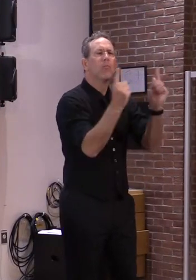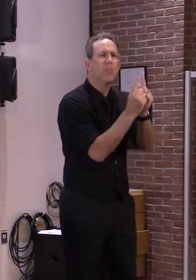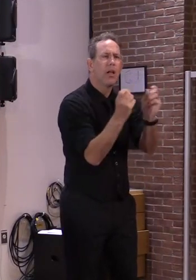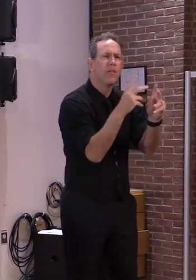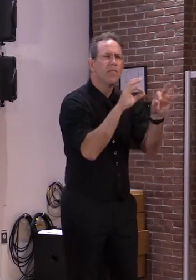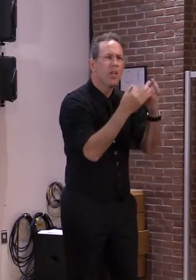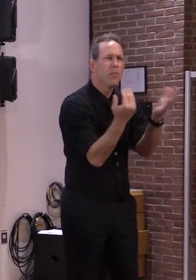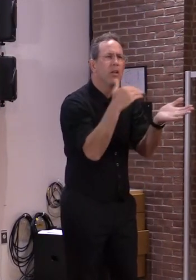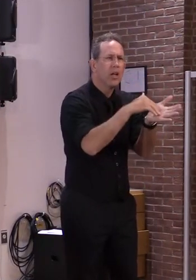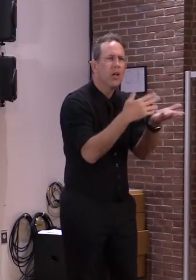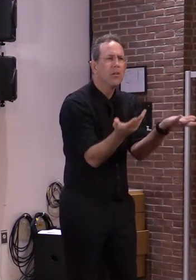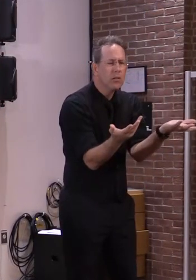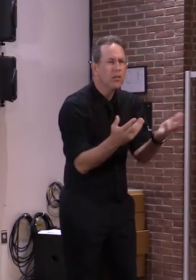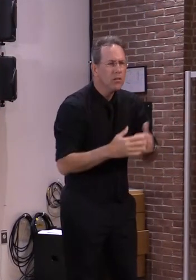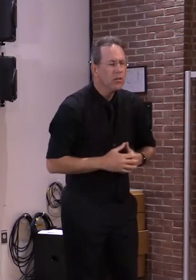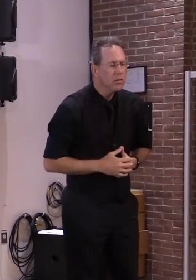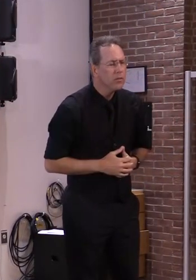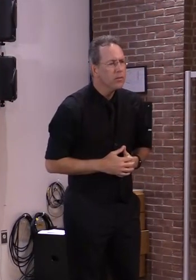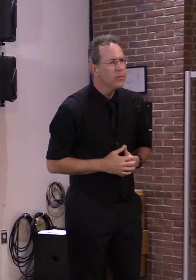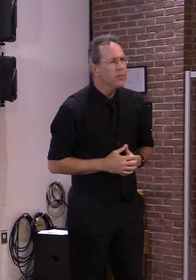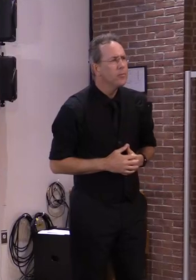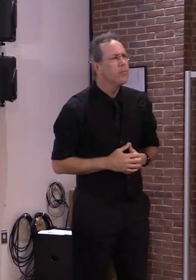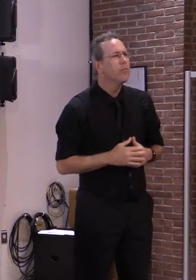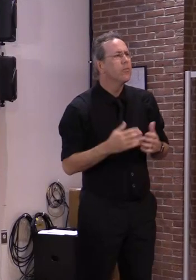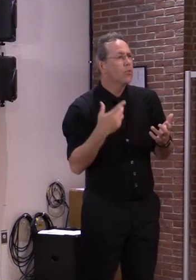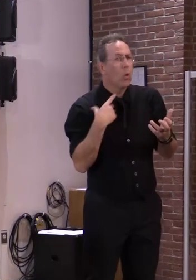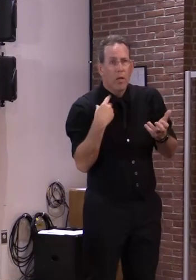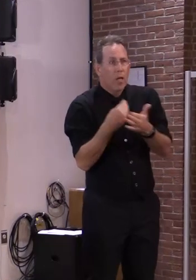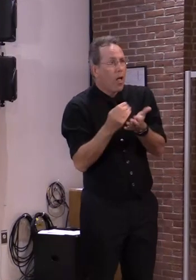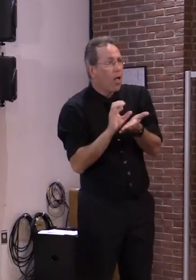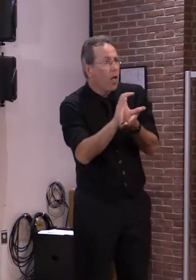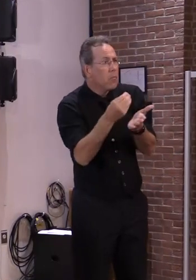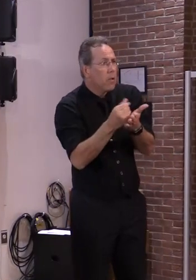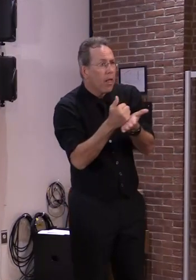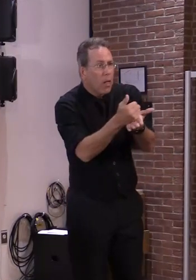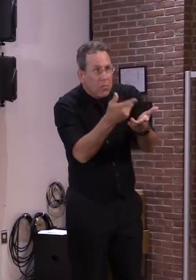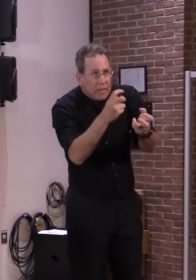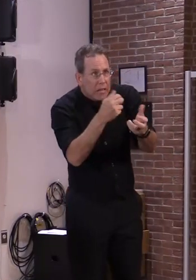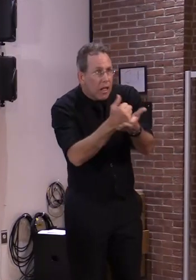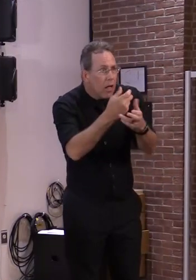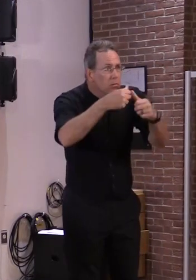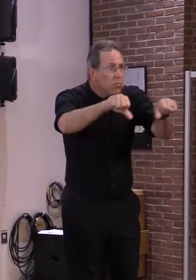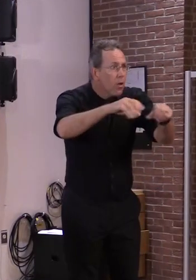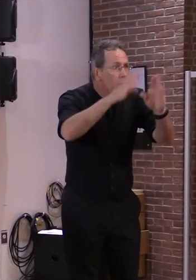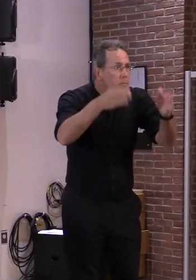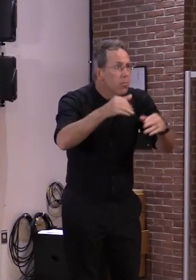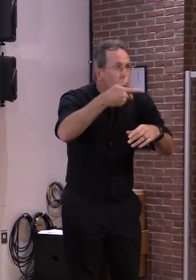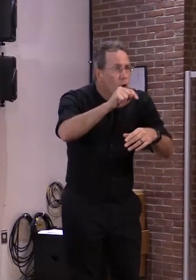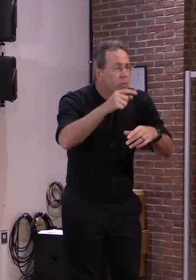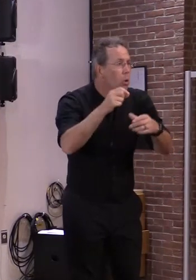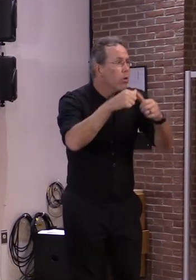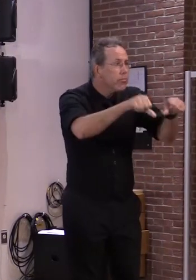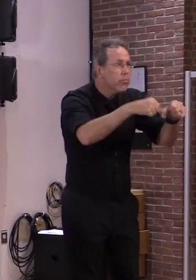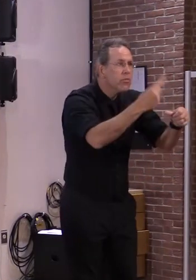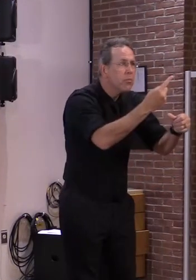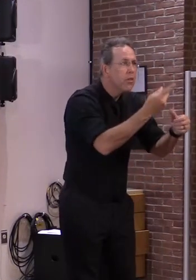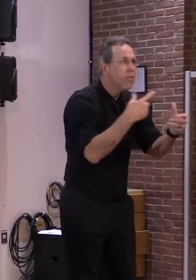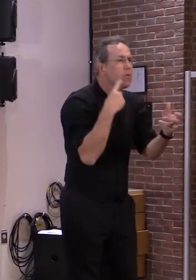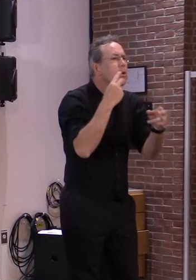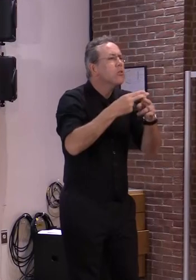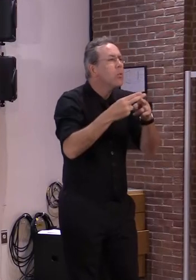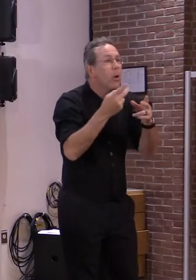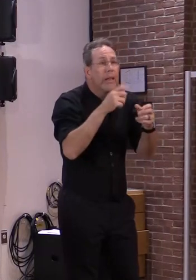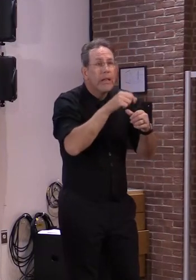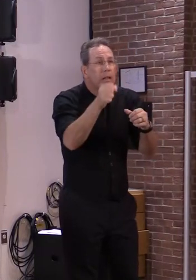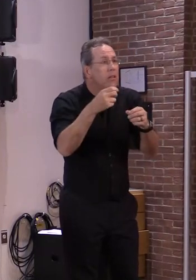transition. And also we're giving them money to either provide them with temporary housing in other places.